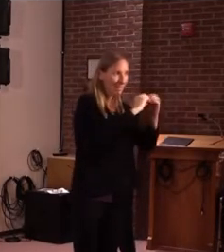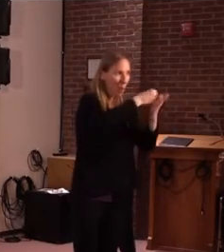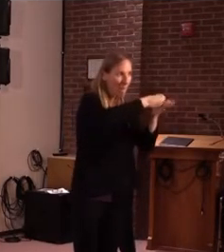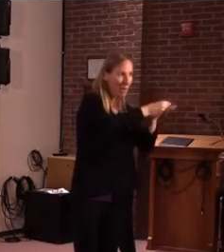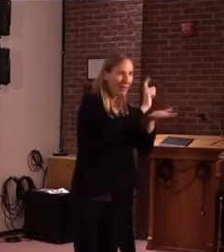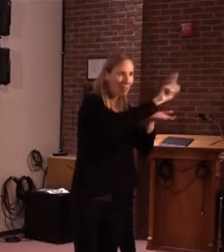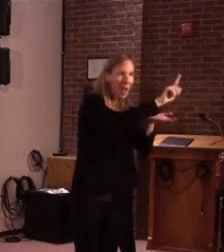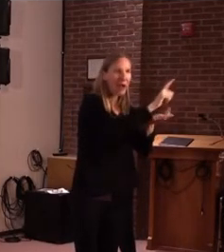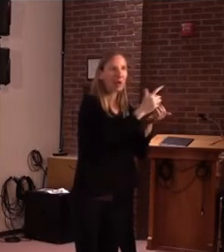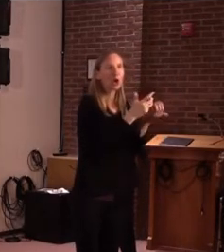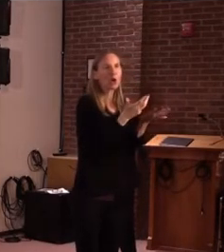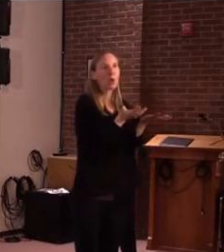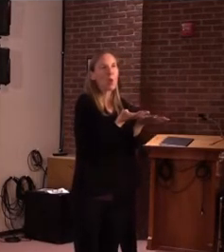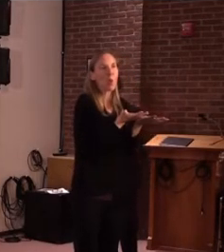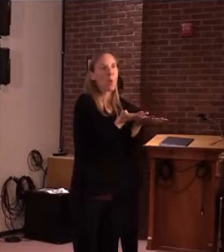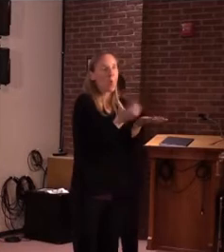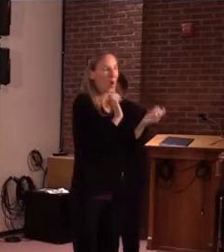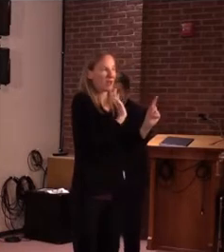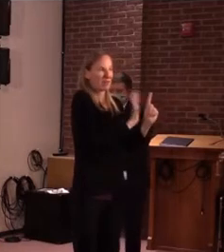to keep